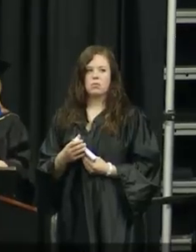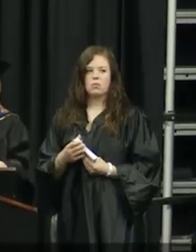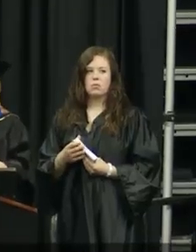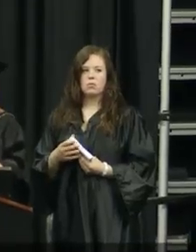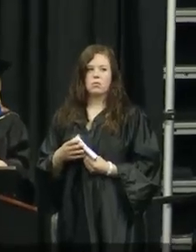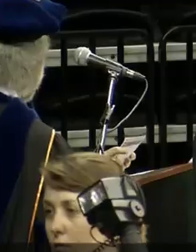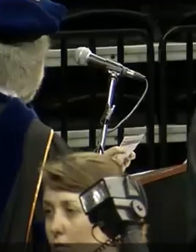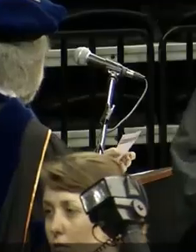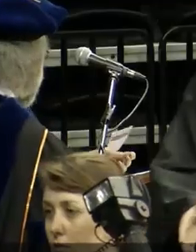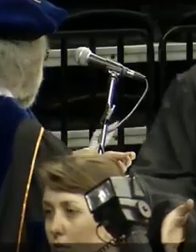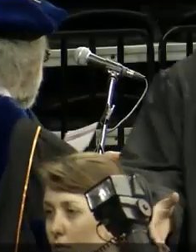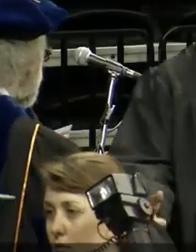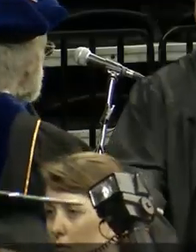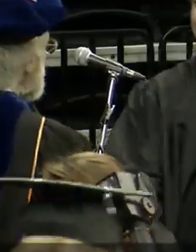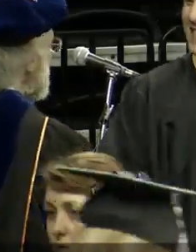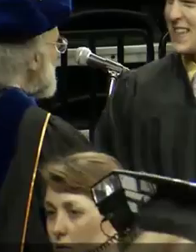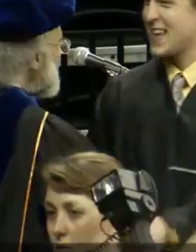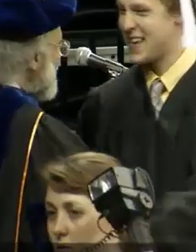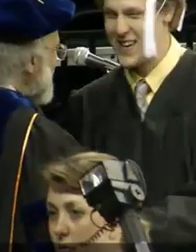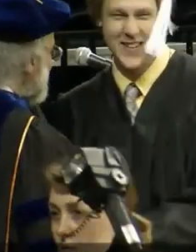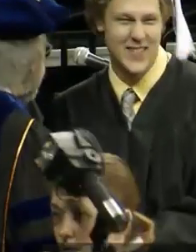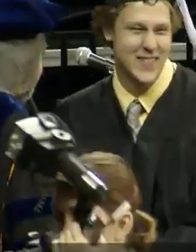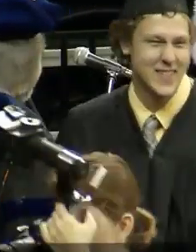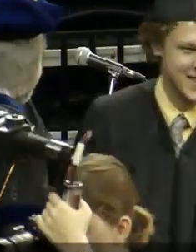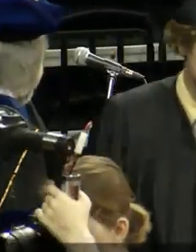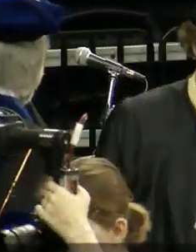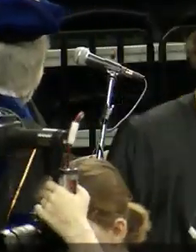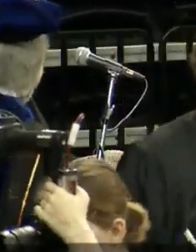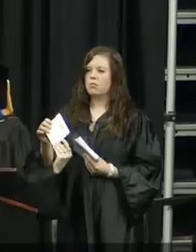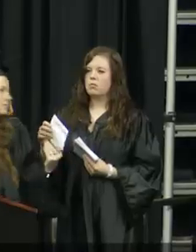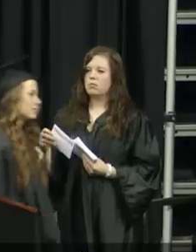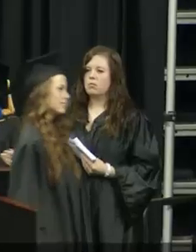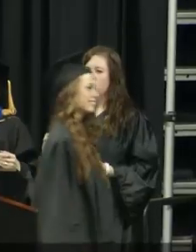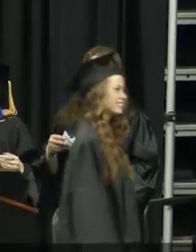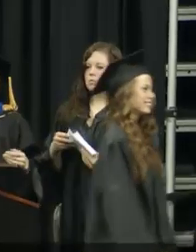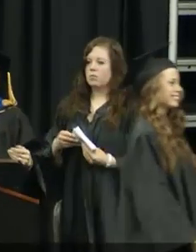Brandon Van Cleve. Kayla Jarvis.